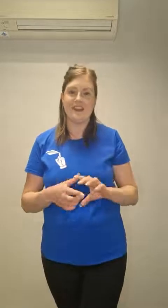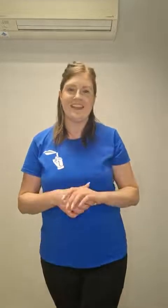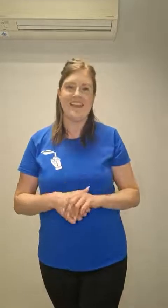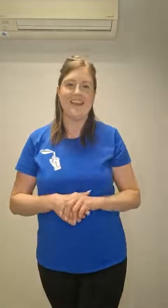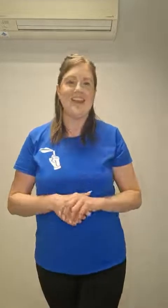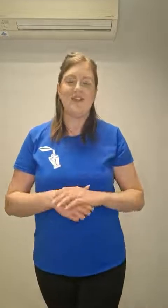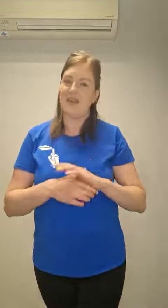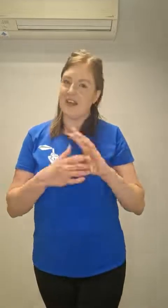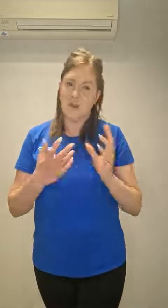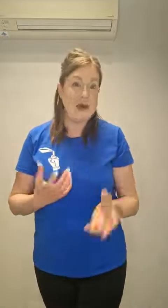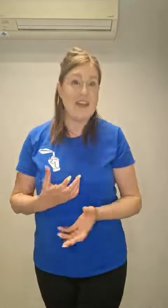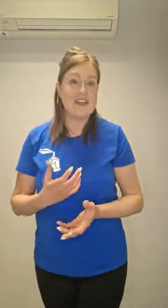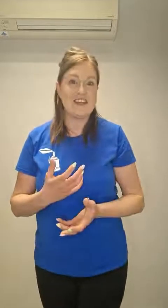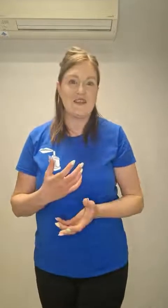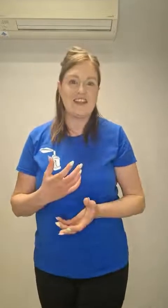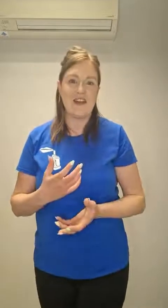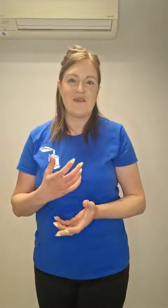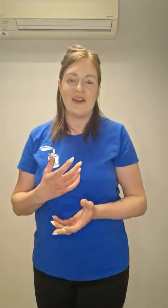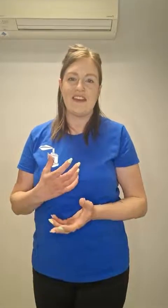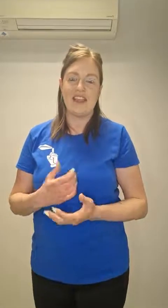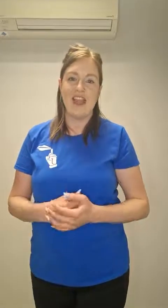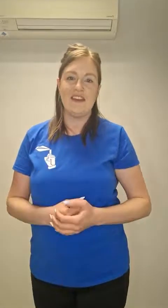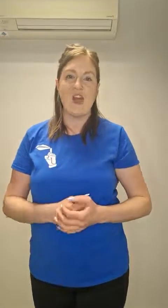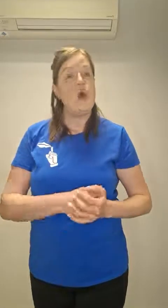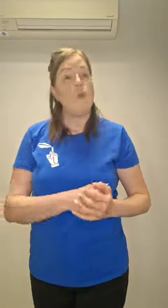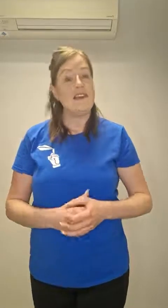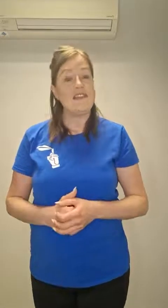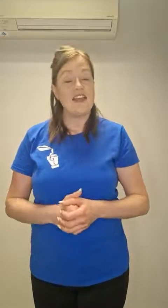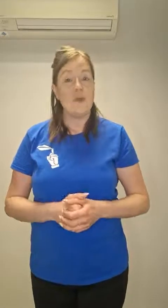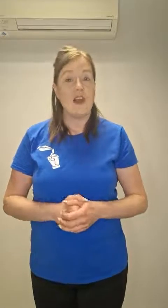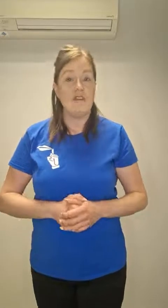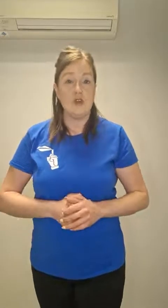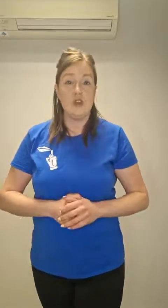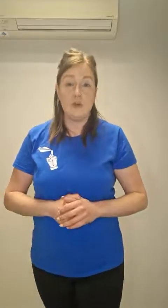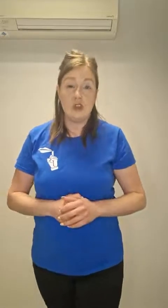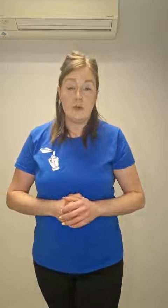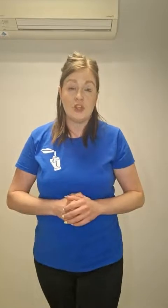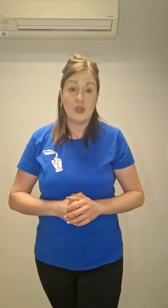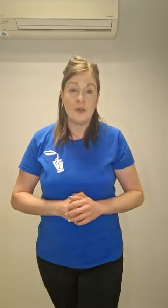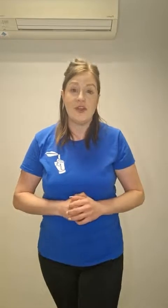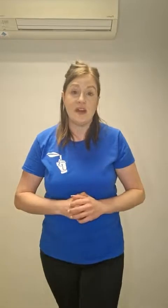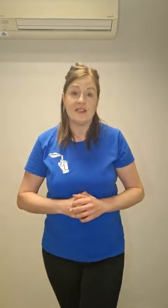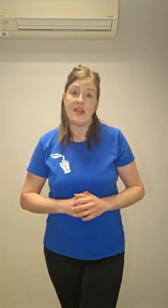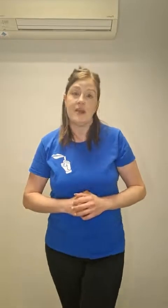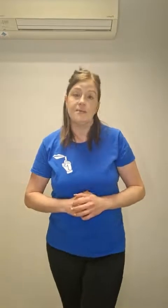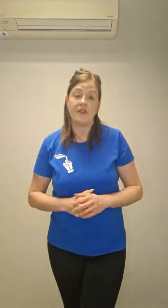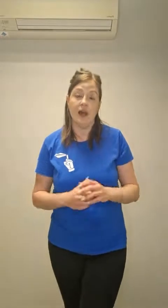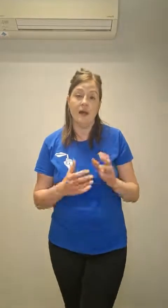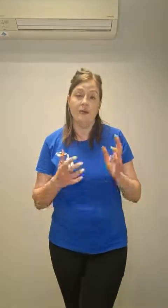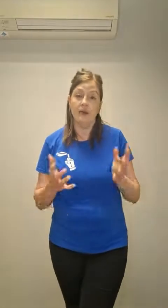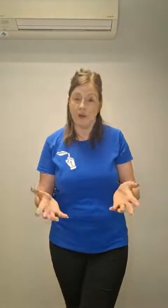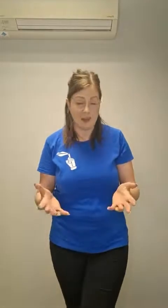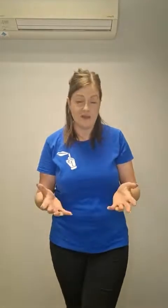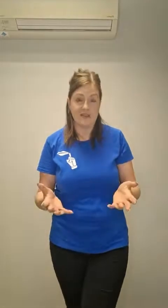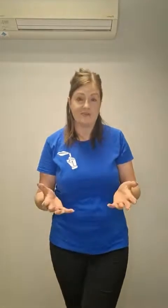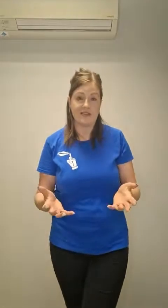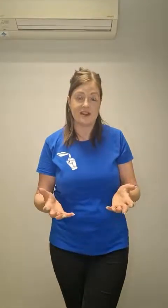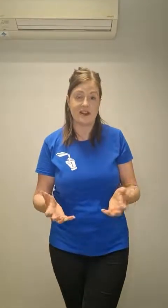11:30 with a completely different set of signs again. Wednesdays we're live on YouTube at 2:30. Again, different signs.